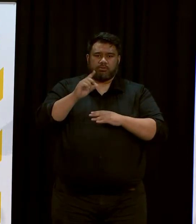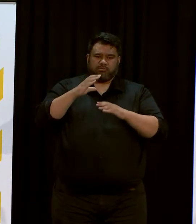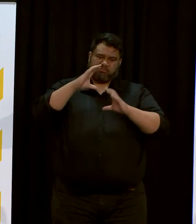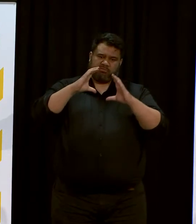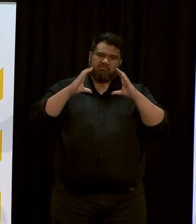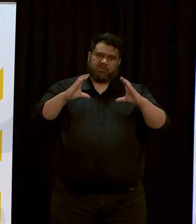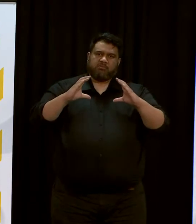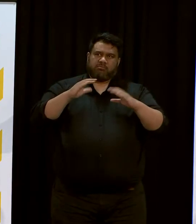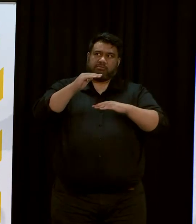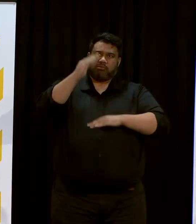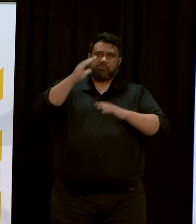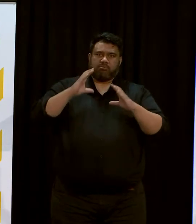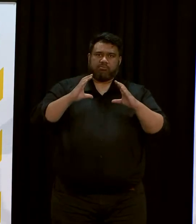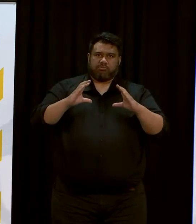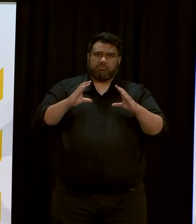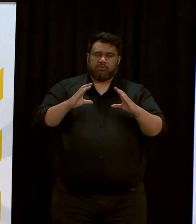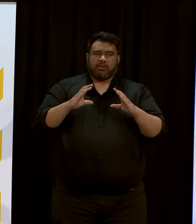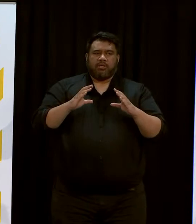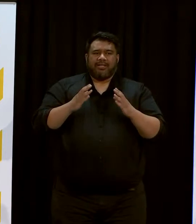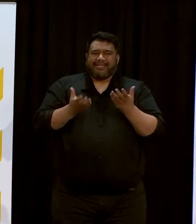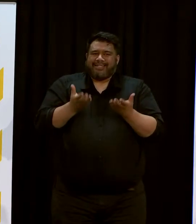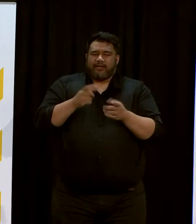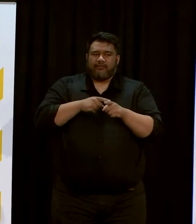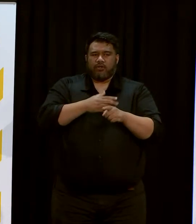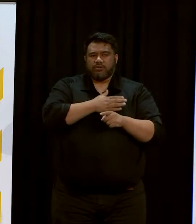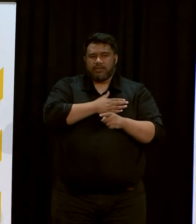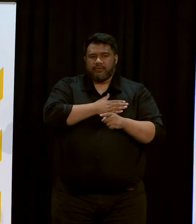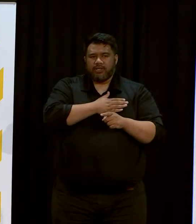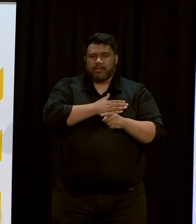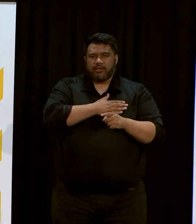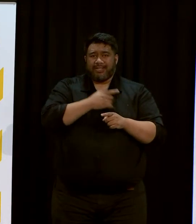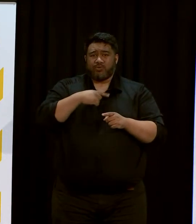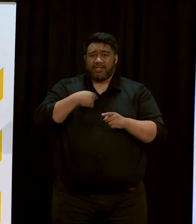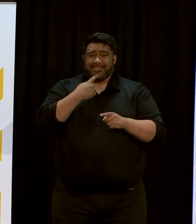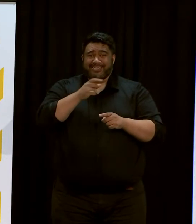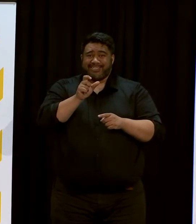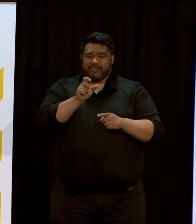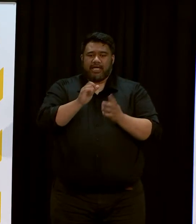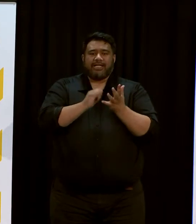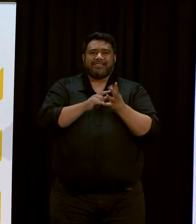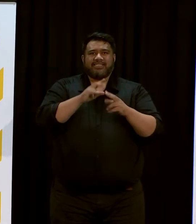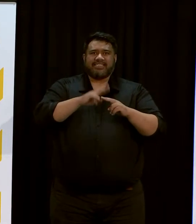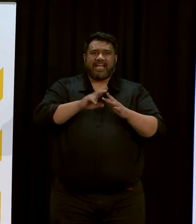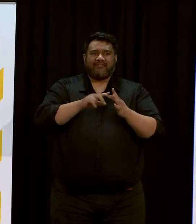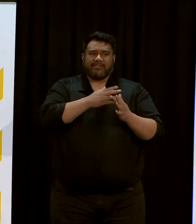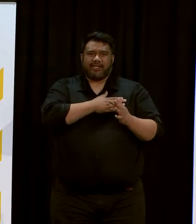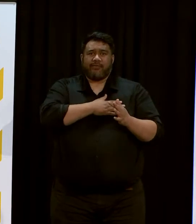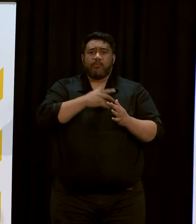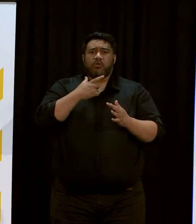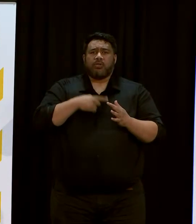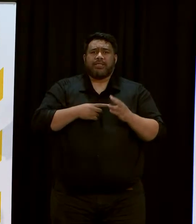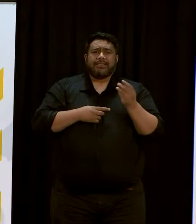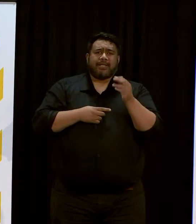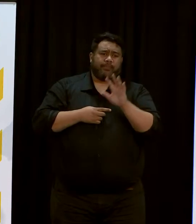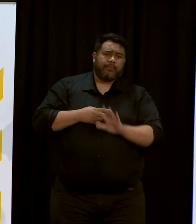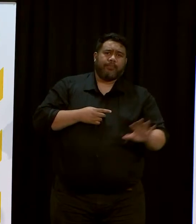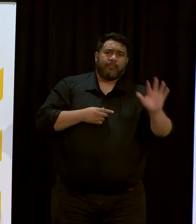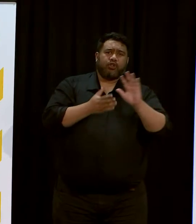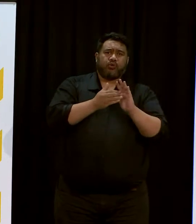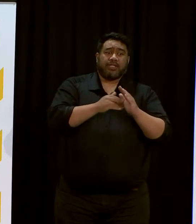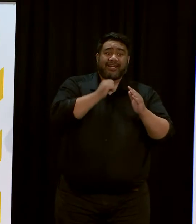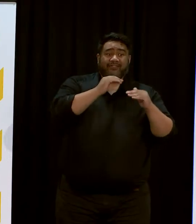movement. I do highlight safe because I know there's a lot of anxiety in parts of the country where there might be low vaccination rates. And I just want to be really